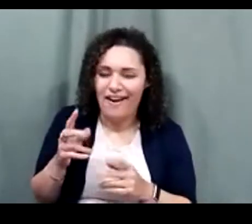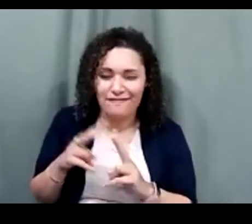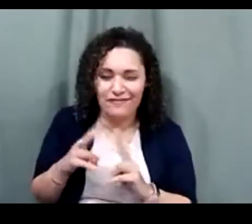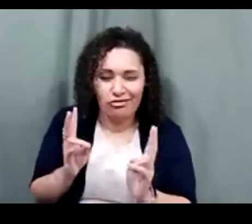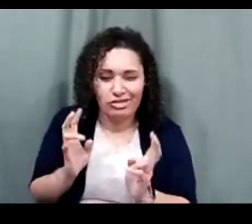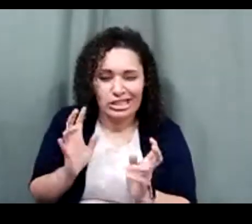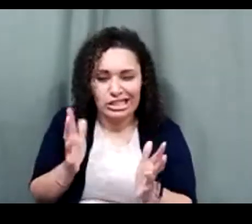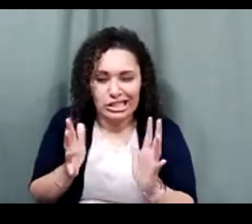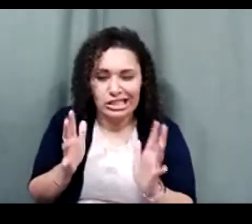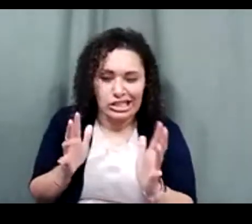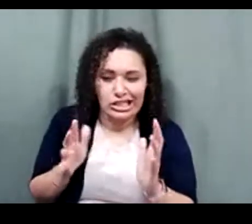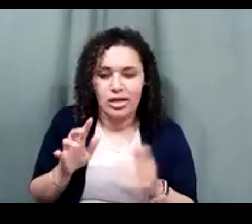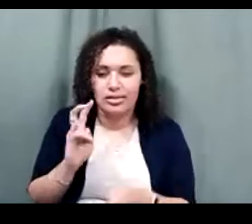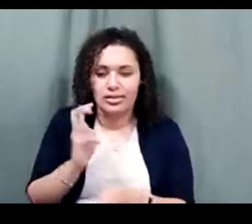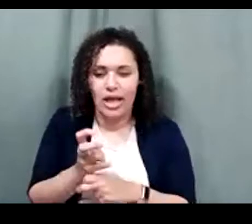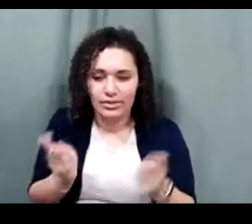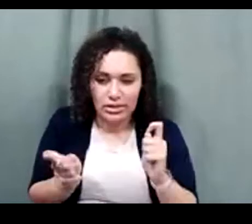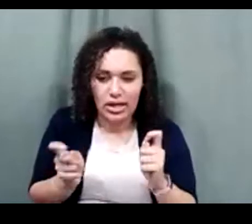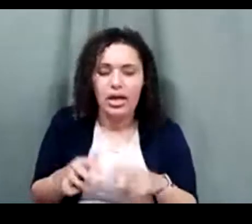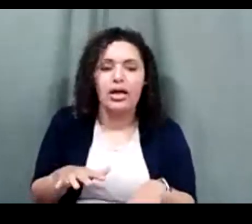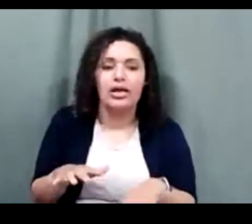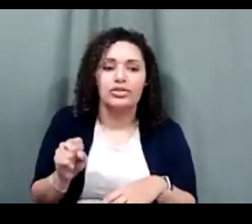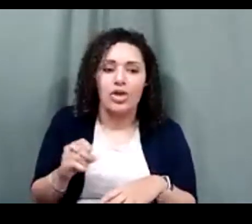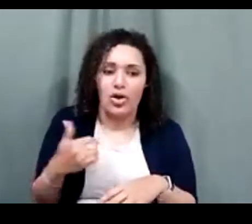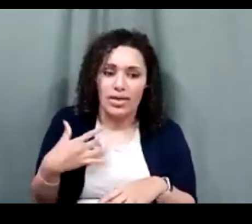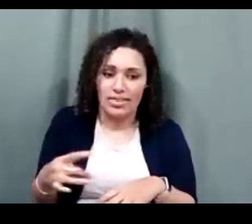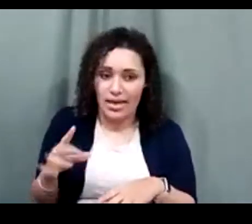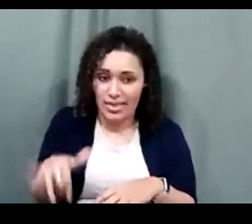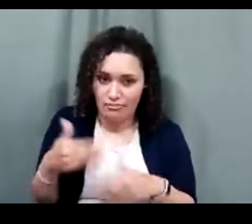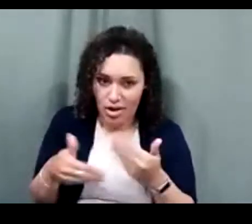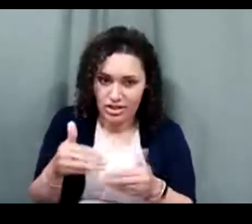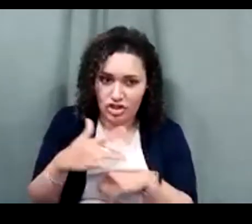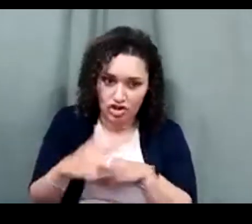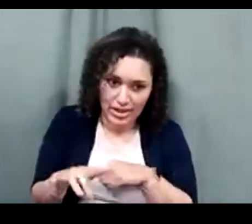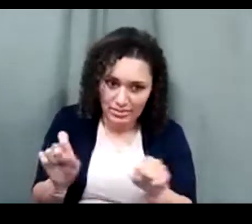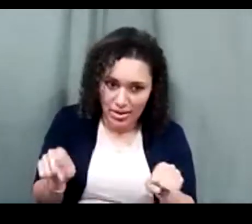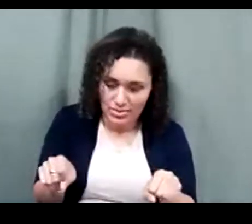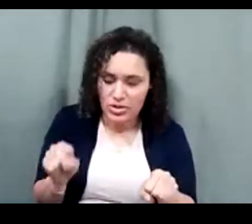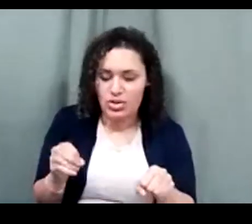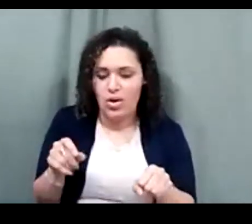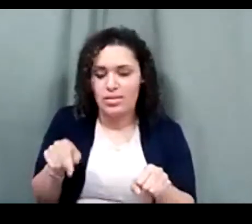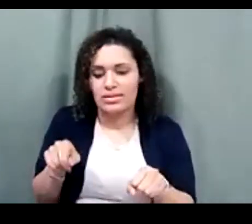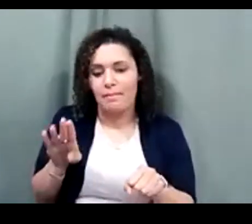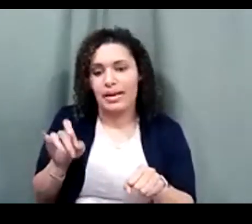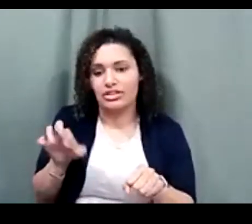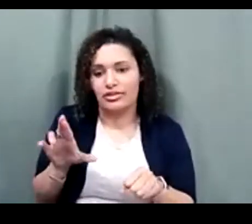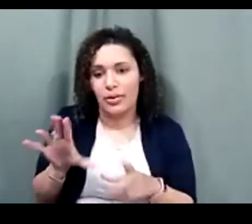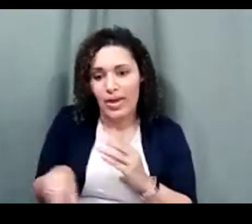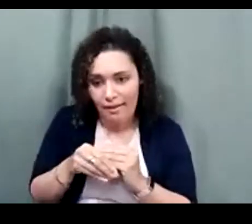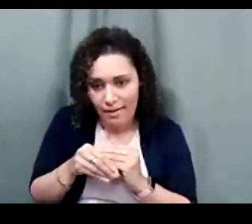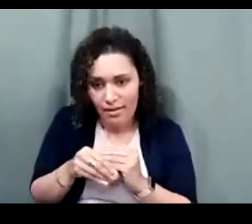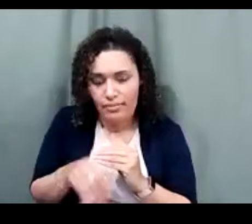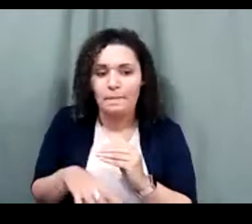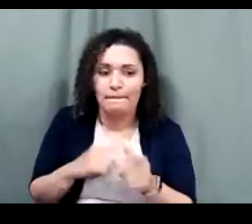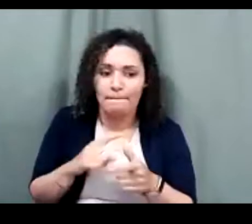So we like to have that process happen as early as possible. So we have this bacteria that we can add that let